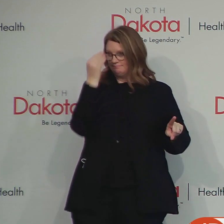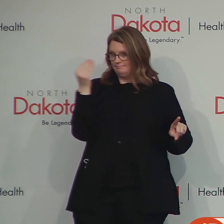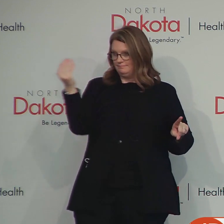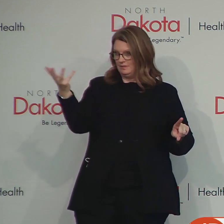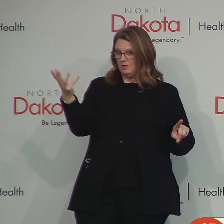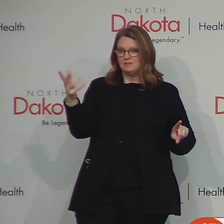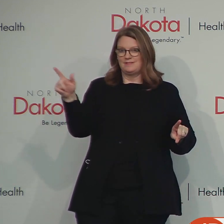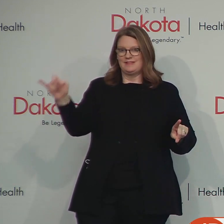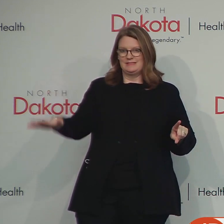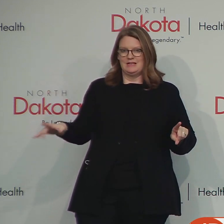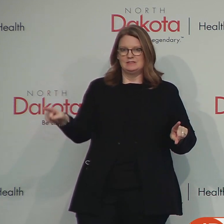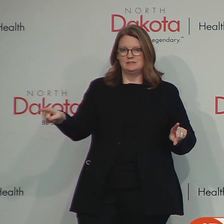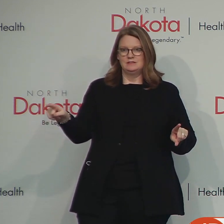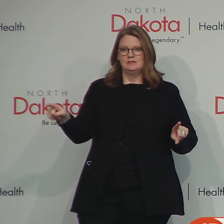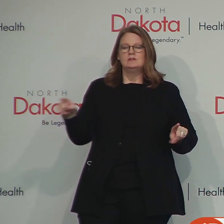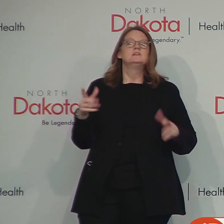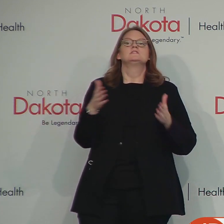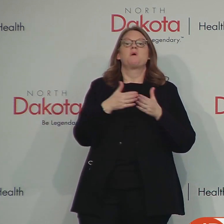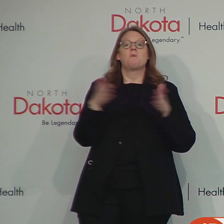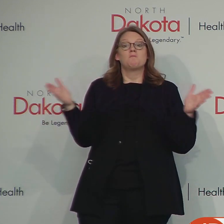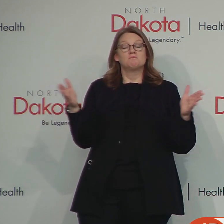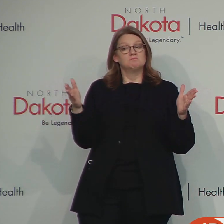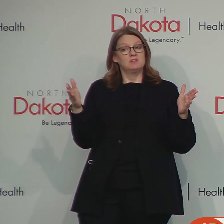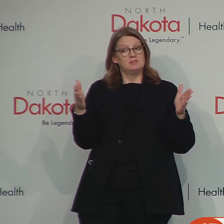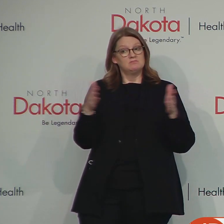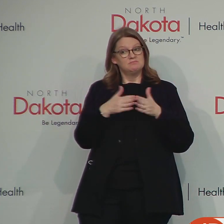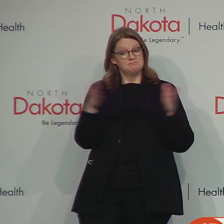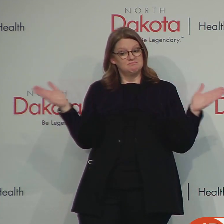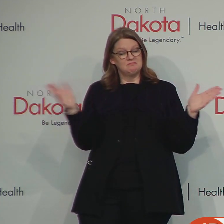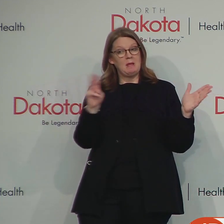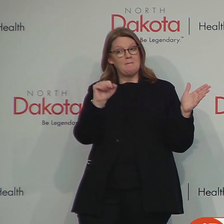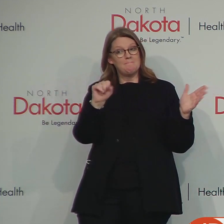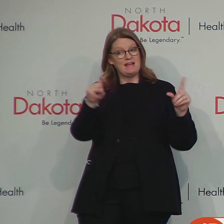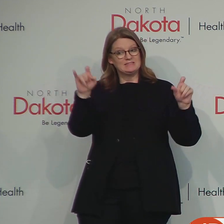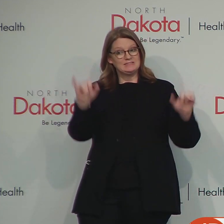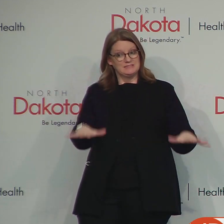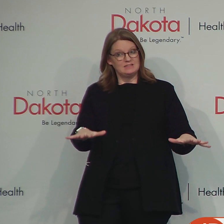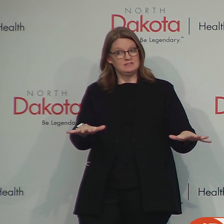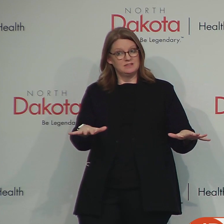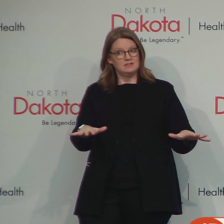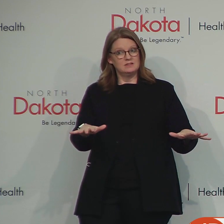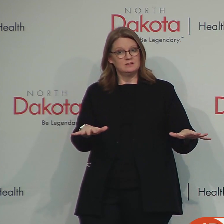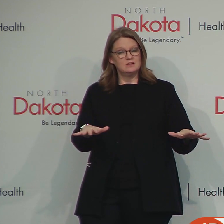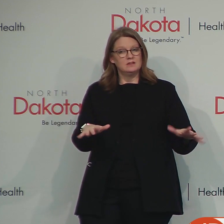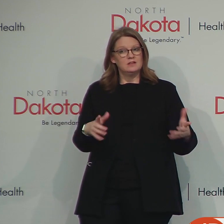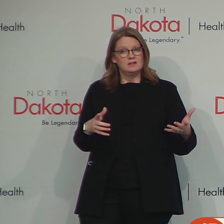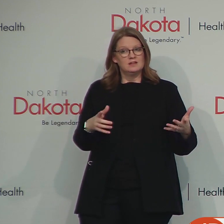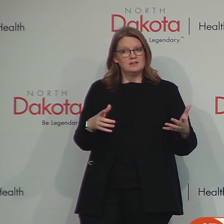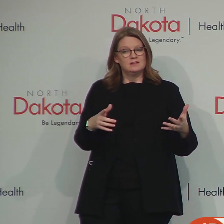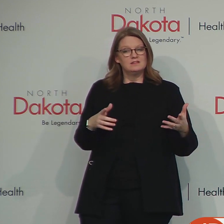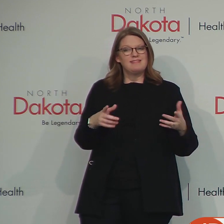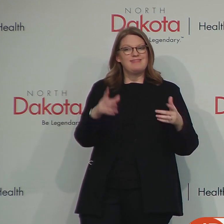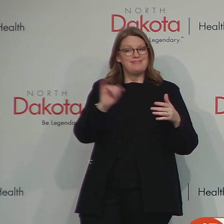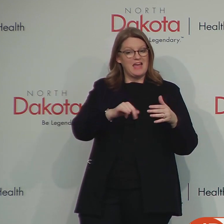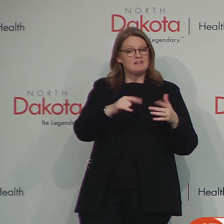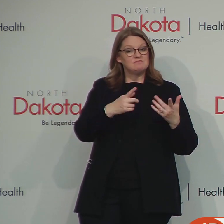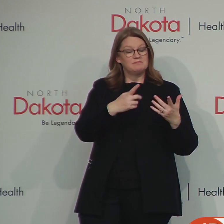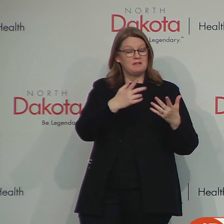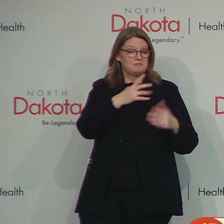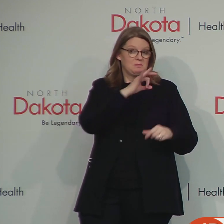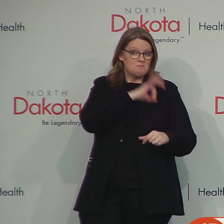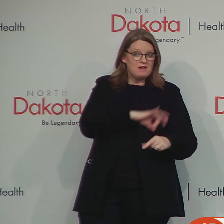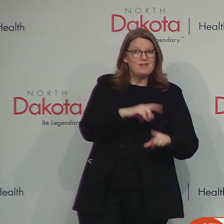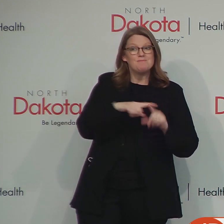test. Mass testing events, although important, was one area where there was a potential gap in notification.